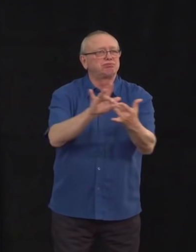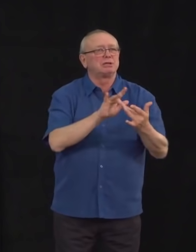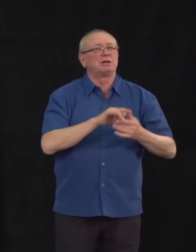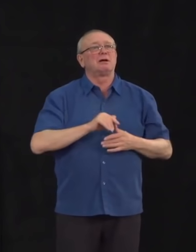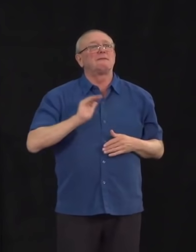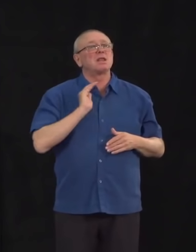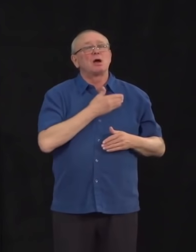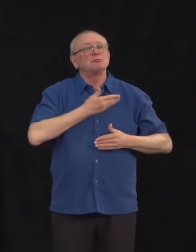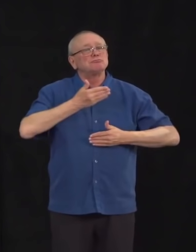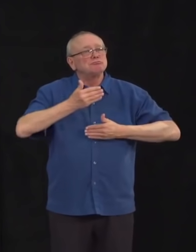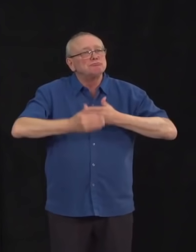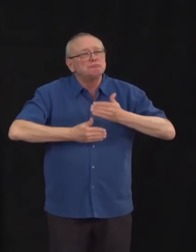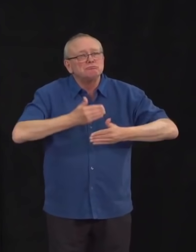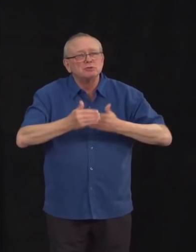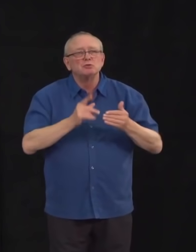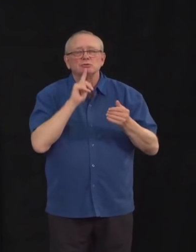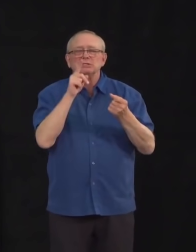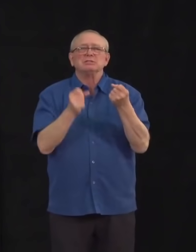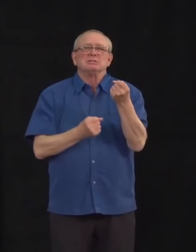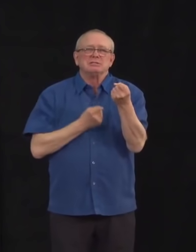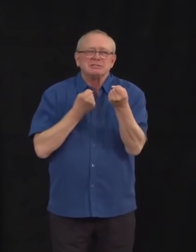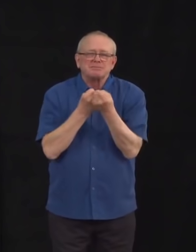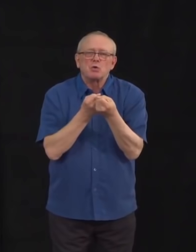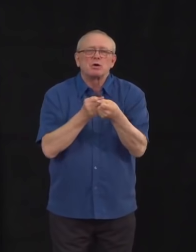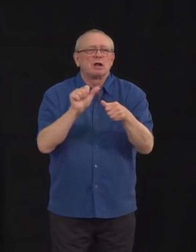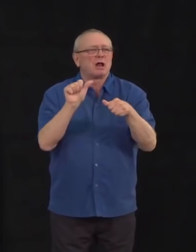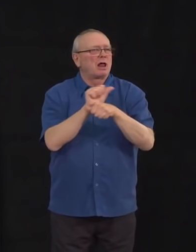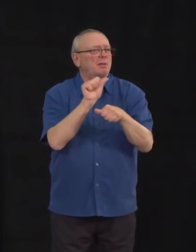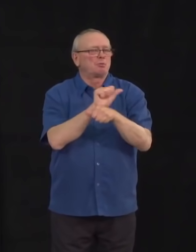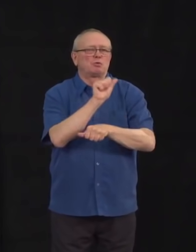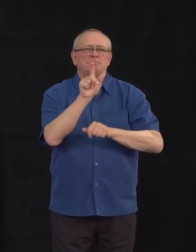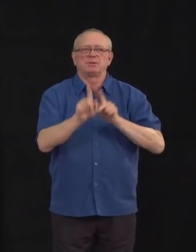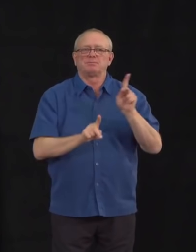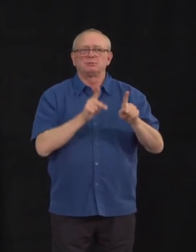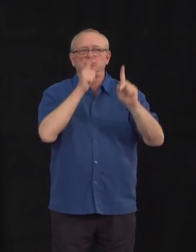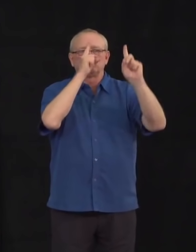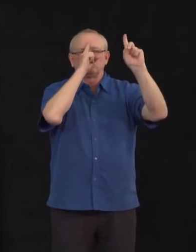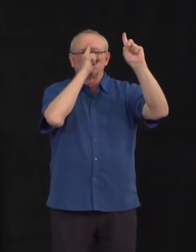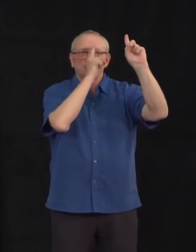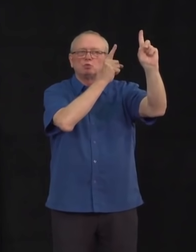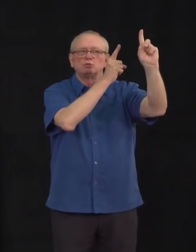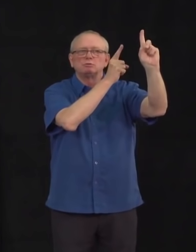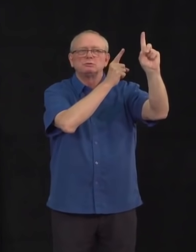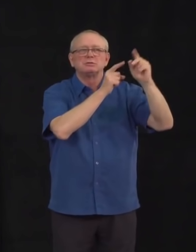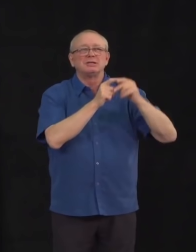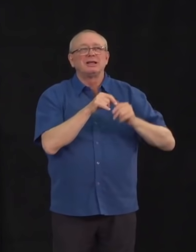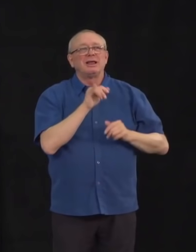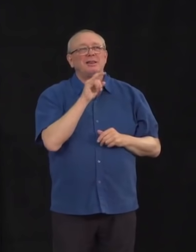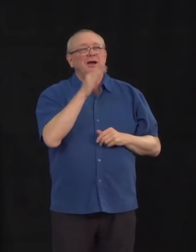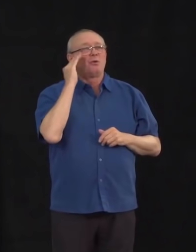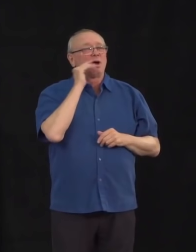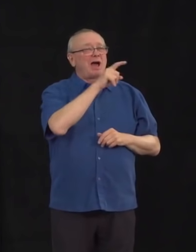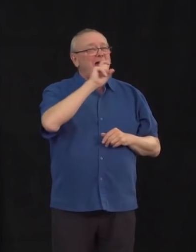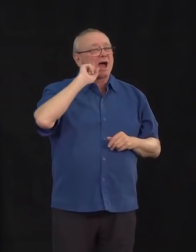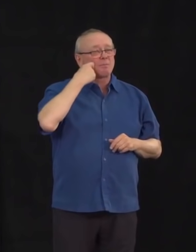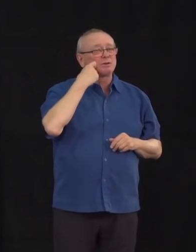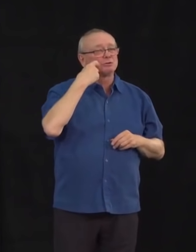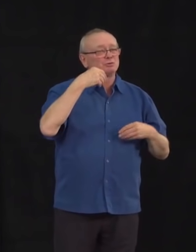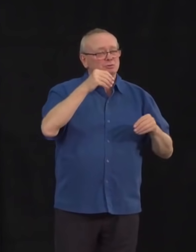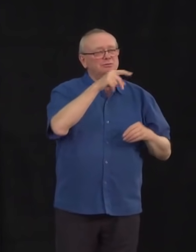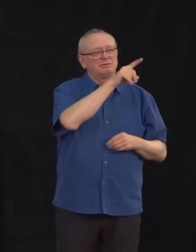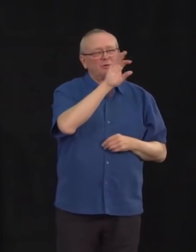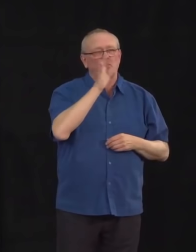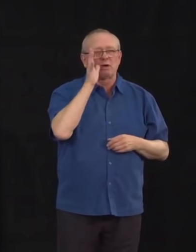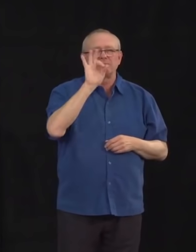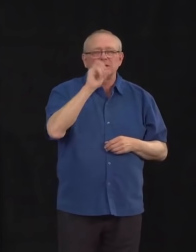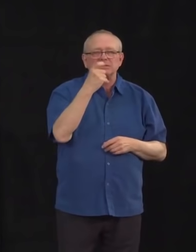the methods that support, again, the majority of Albertans, and we are looking forward to, again, this fix that is coming to make it more convenient